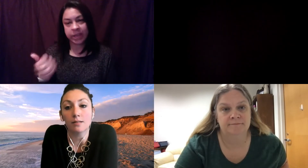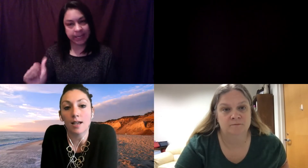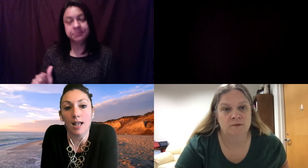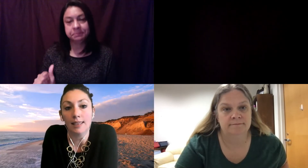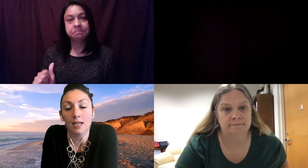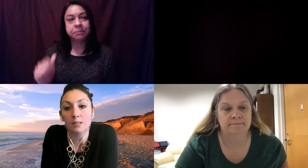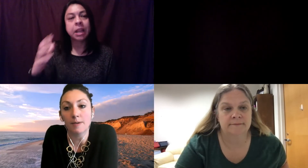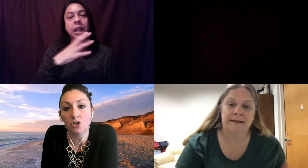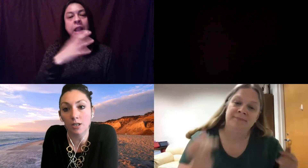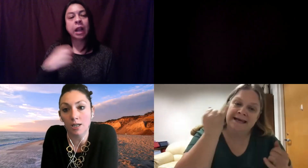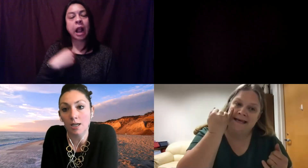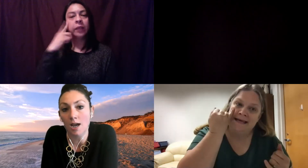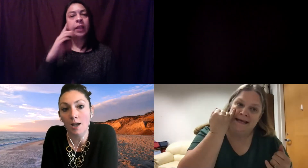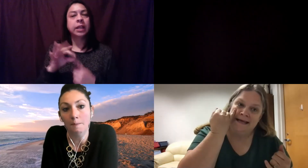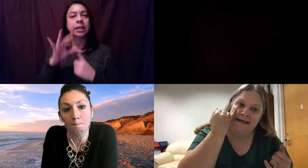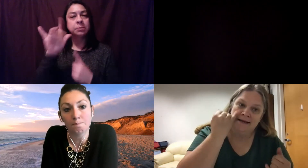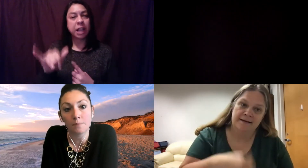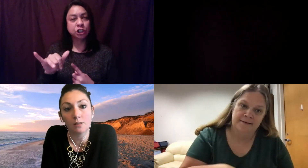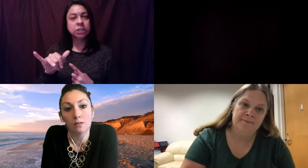And I think especially